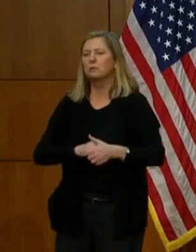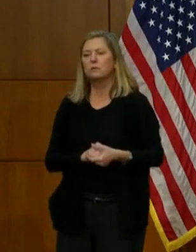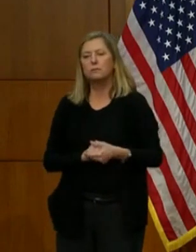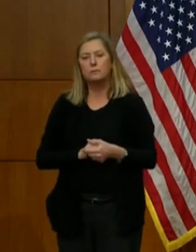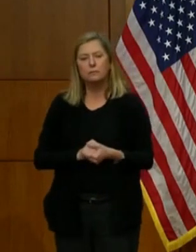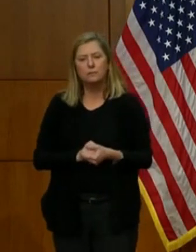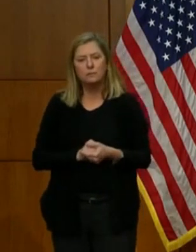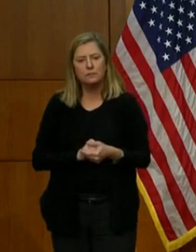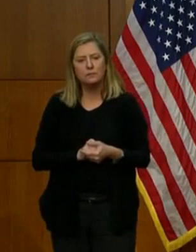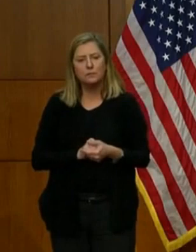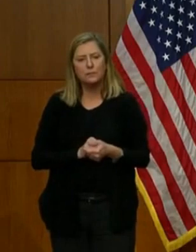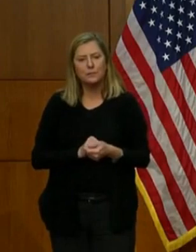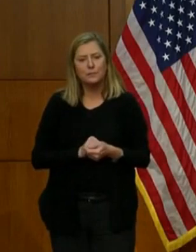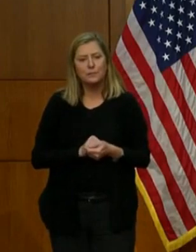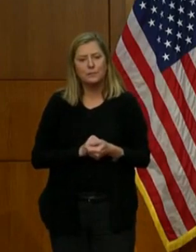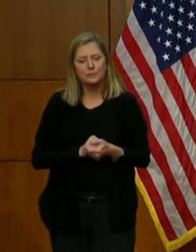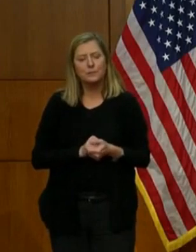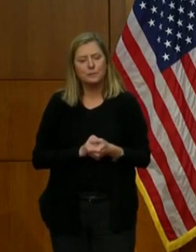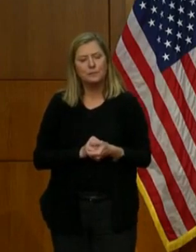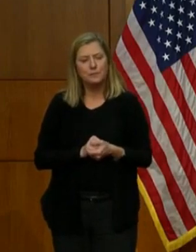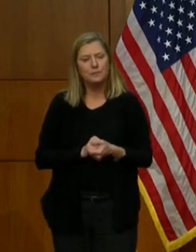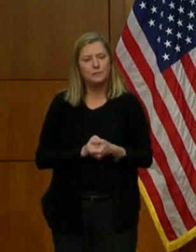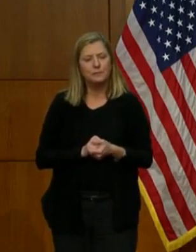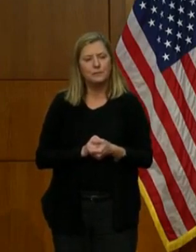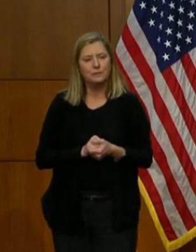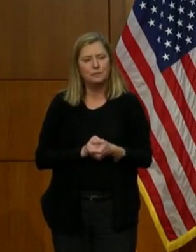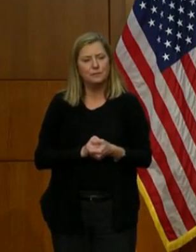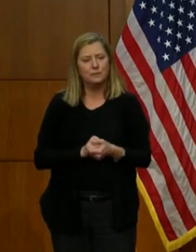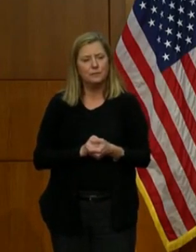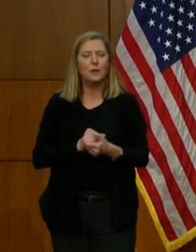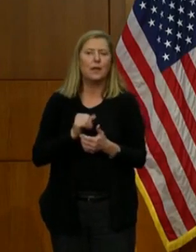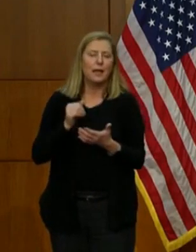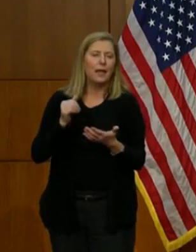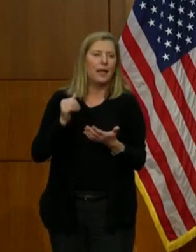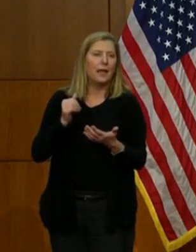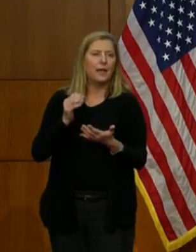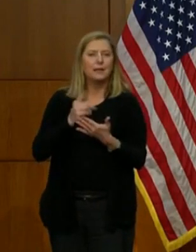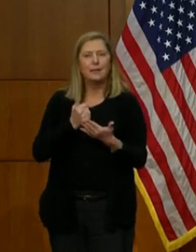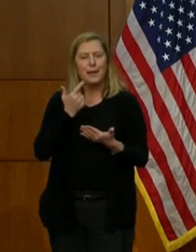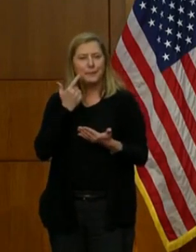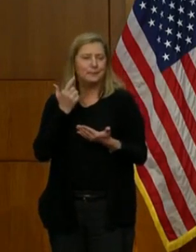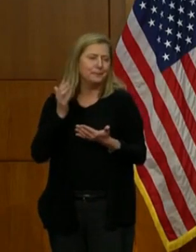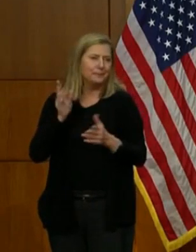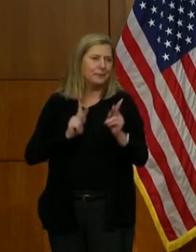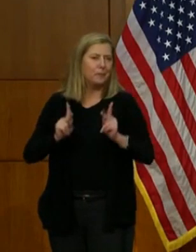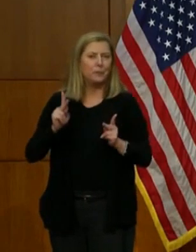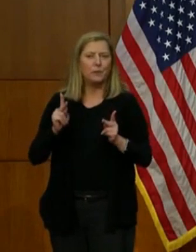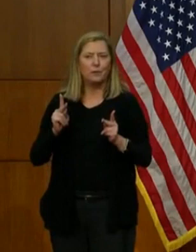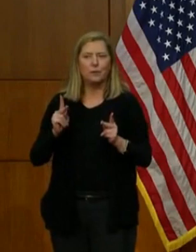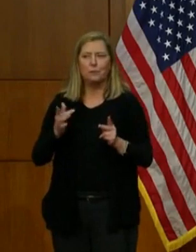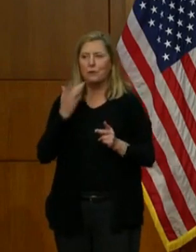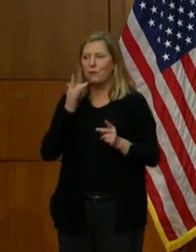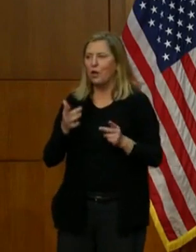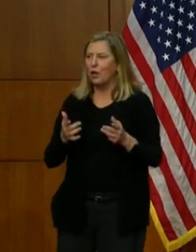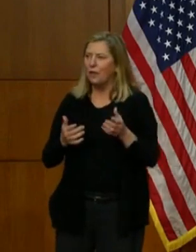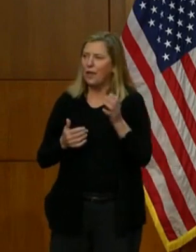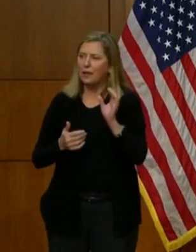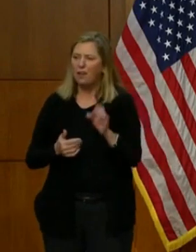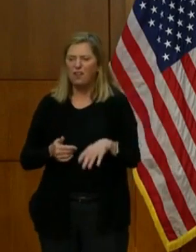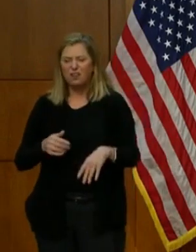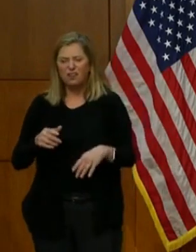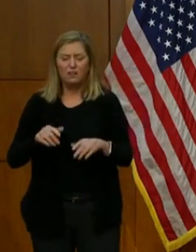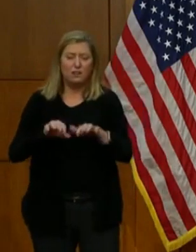was kind of facetious about it when I said it, but there are a lot of people, including myself, would like to pick up the phone or be able to ask